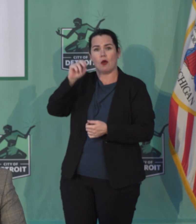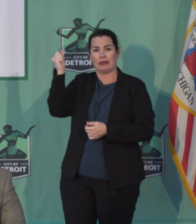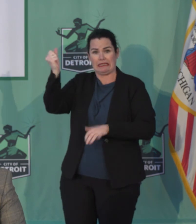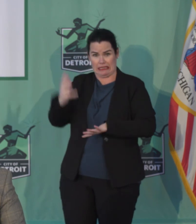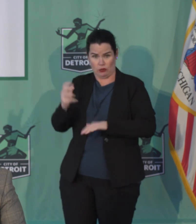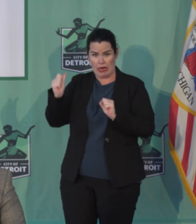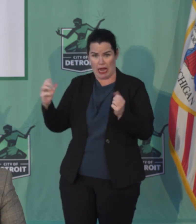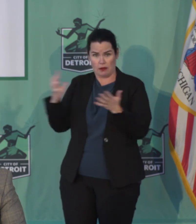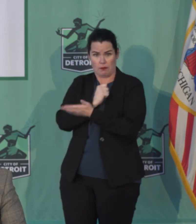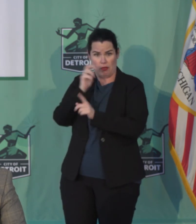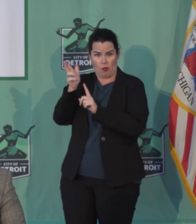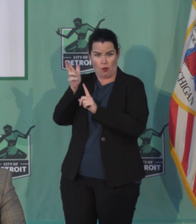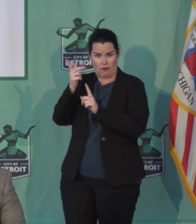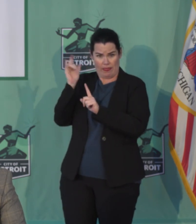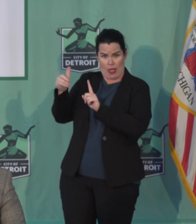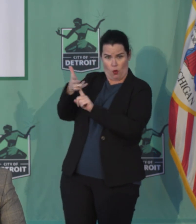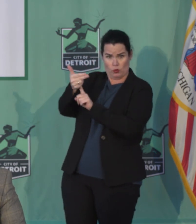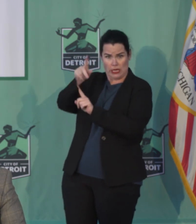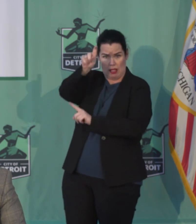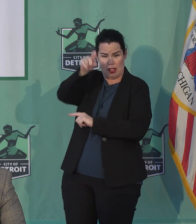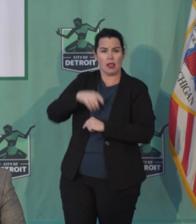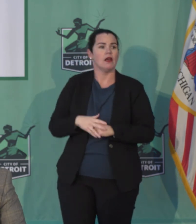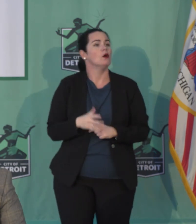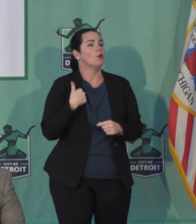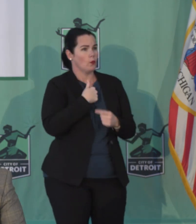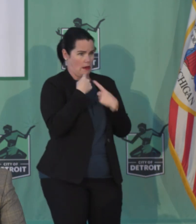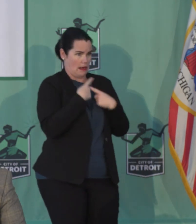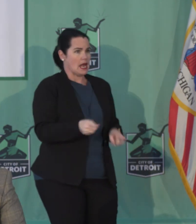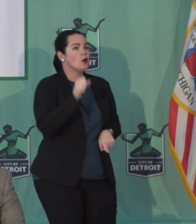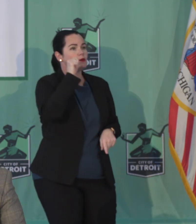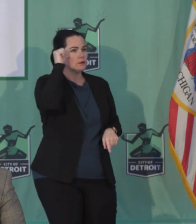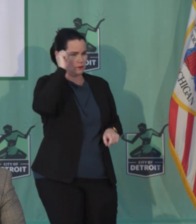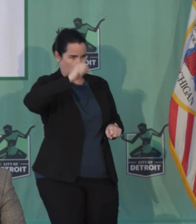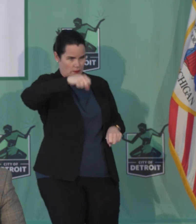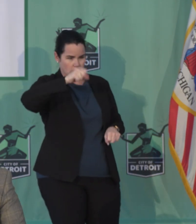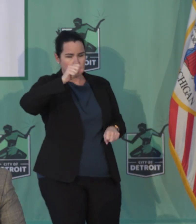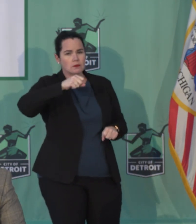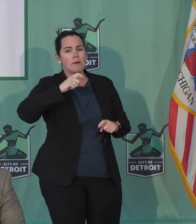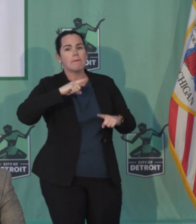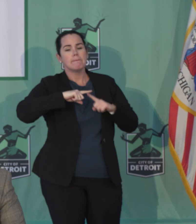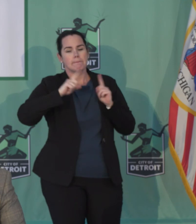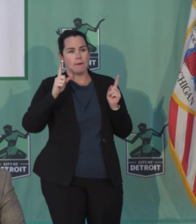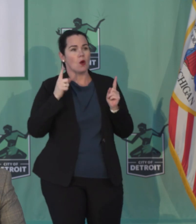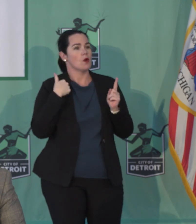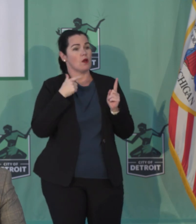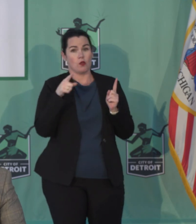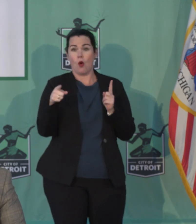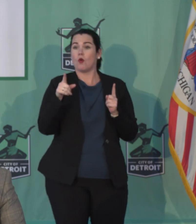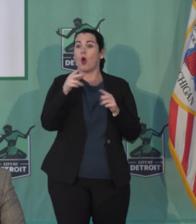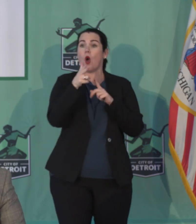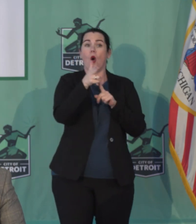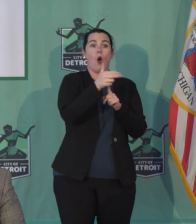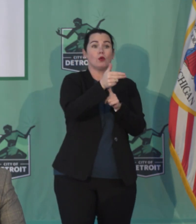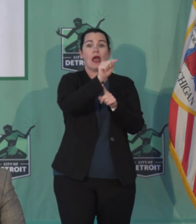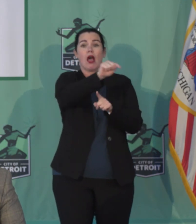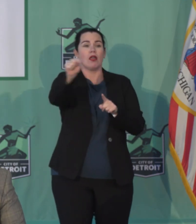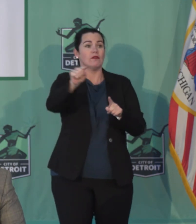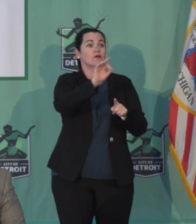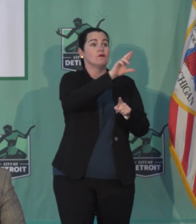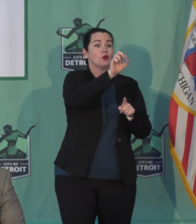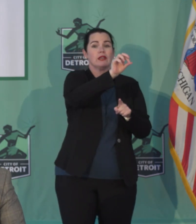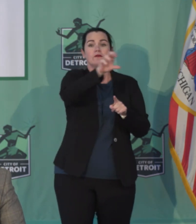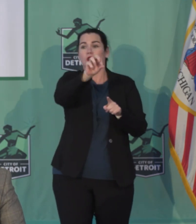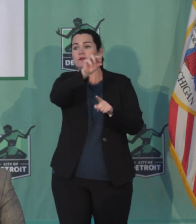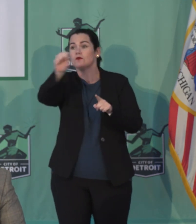announced that yesterday, but we have opened up the free hotels to DDOT